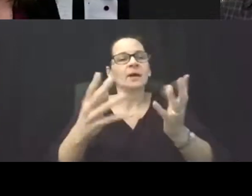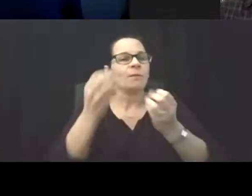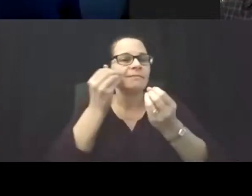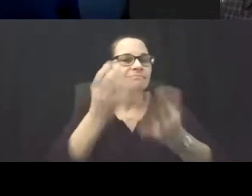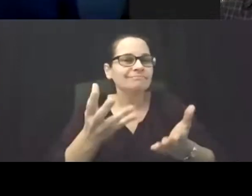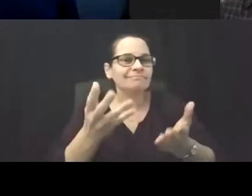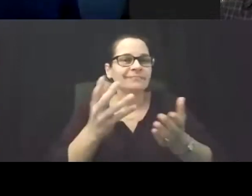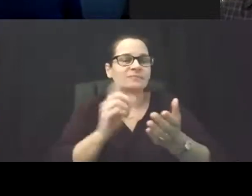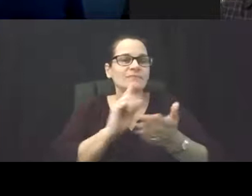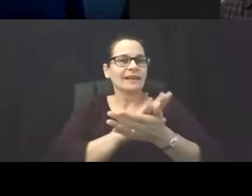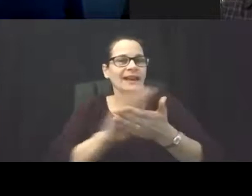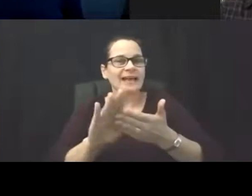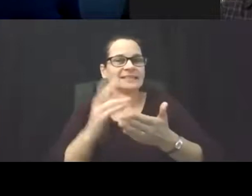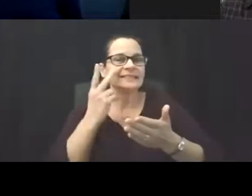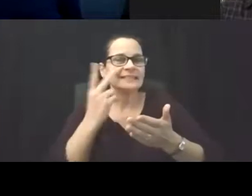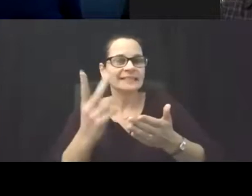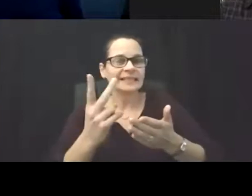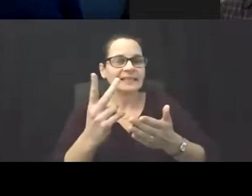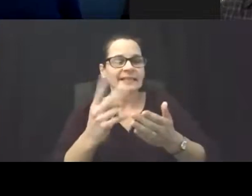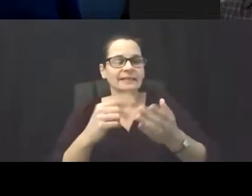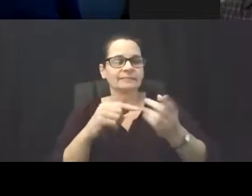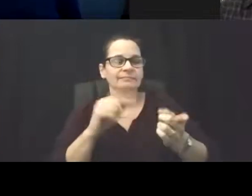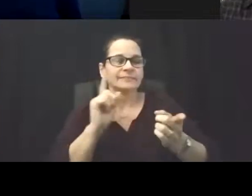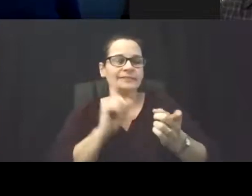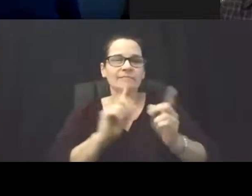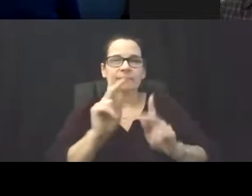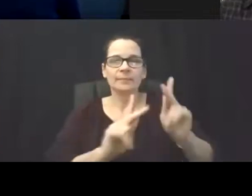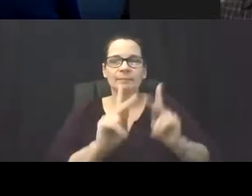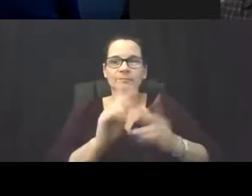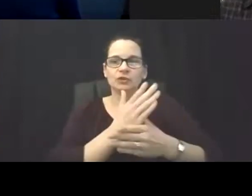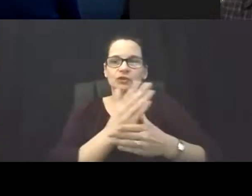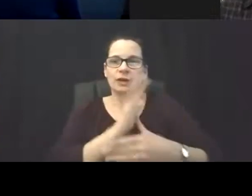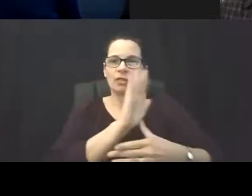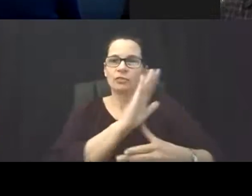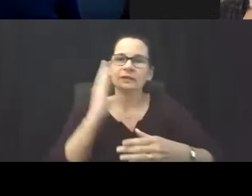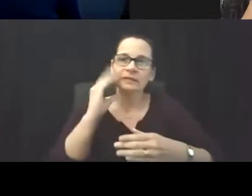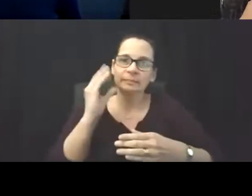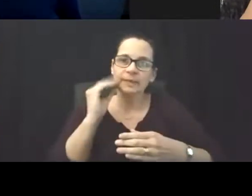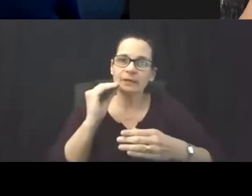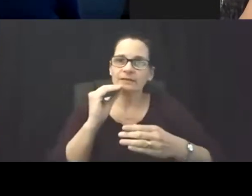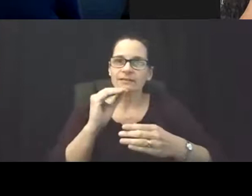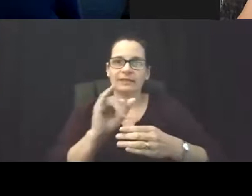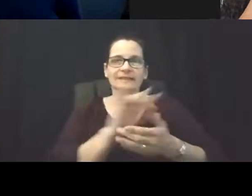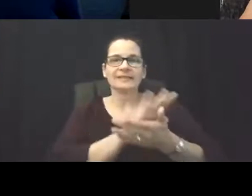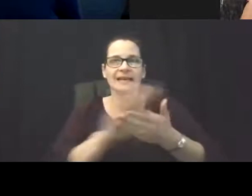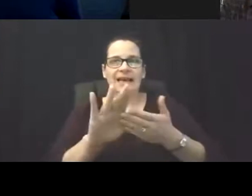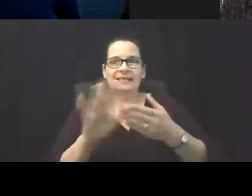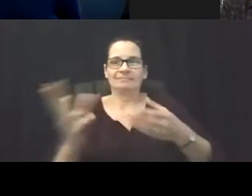So I wanted to say that, you know, it was really nice the fact that you've shared those videos from the deaf community of people sharing